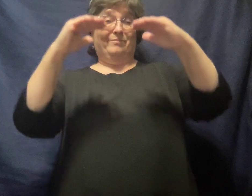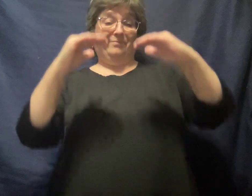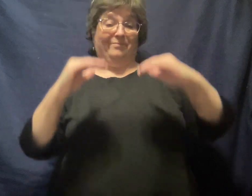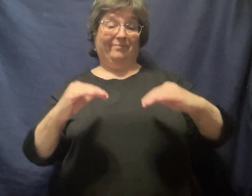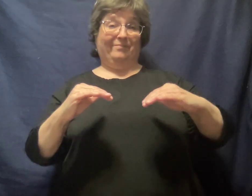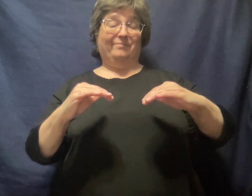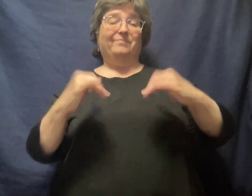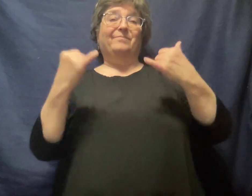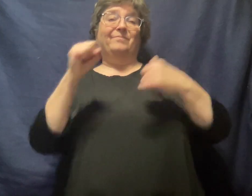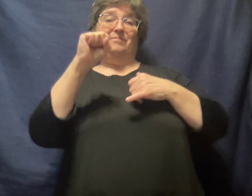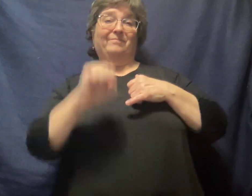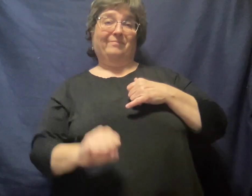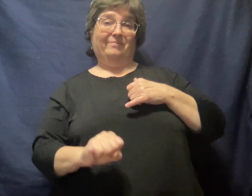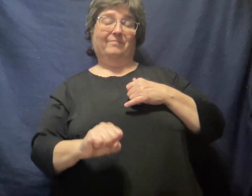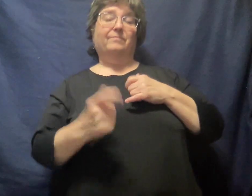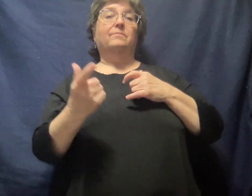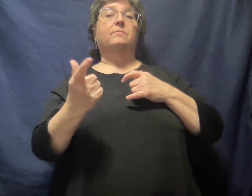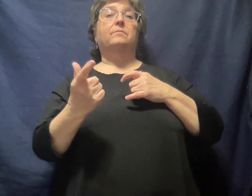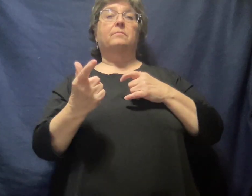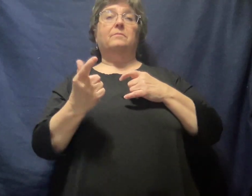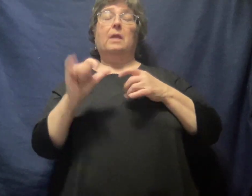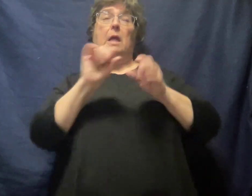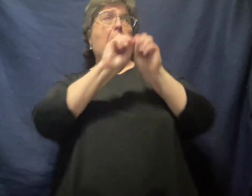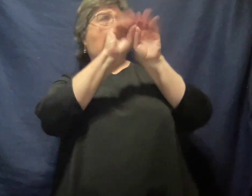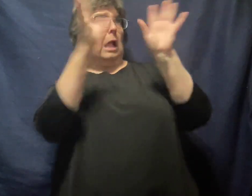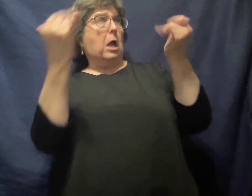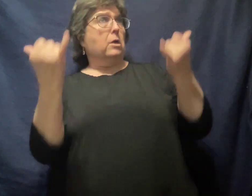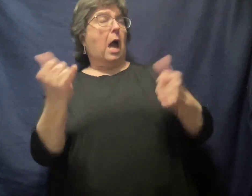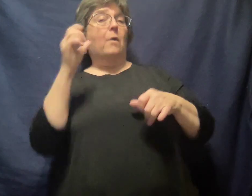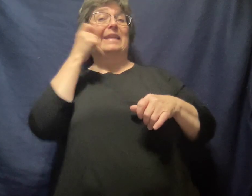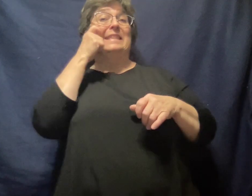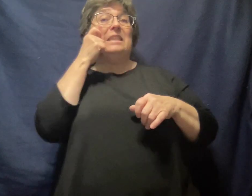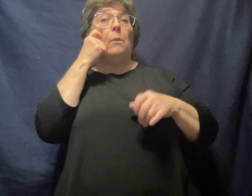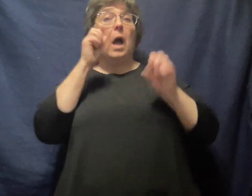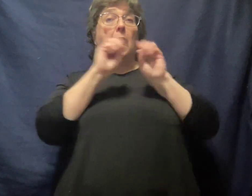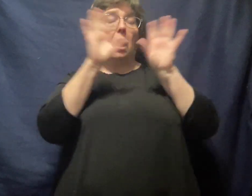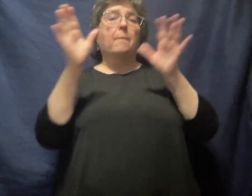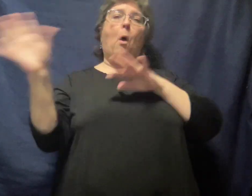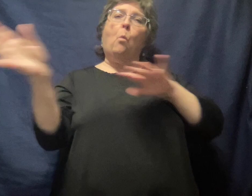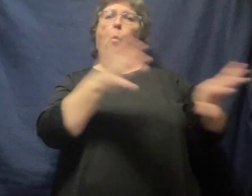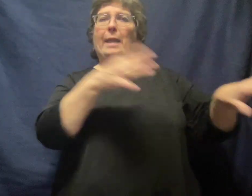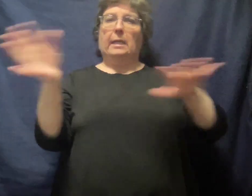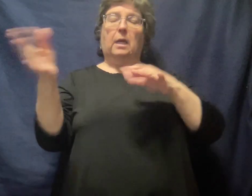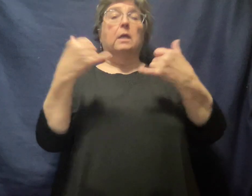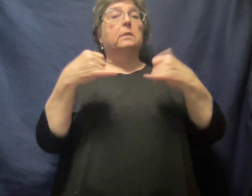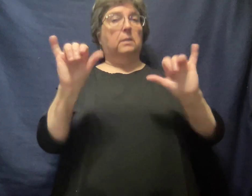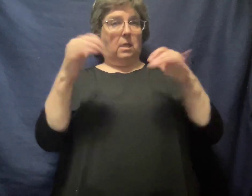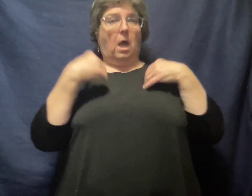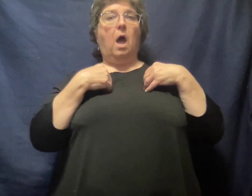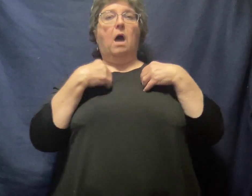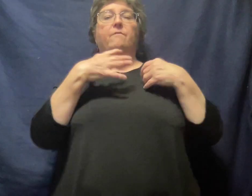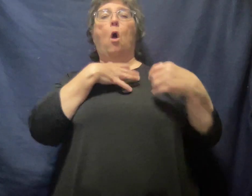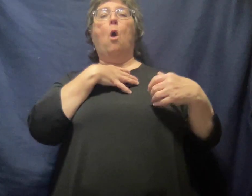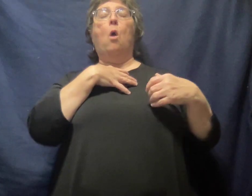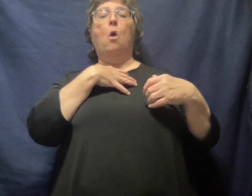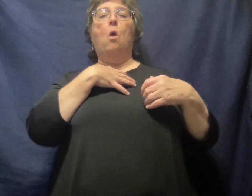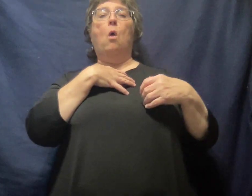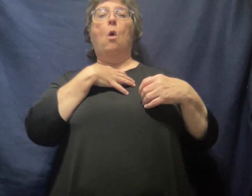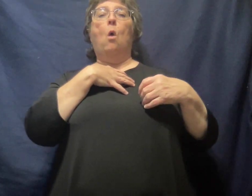slowly. It's kind of clear right now in Cheektowaga, though it's been very windy, so we're still getting whiteout conditions even though it's not snowing, but we're